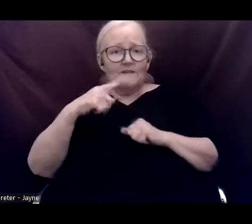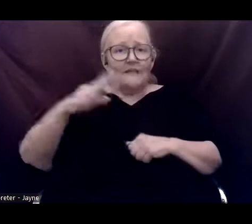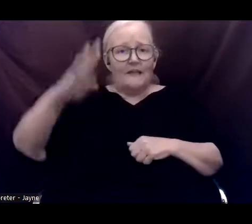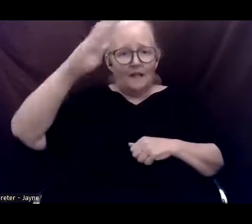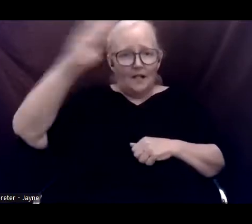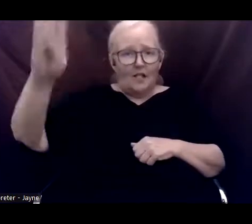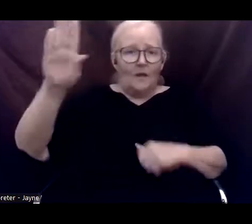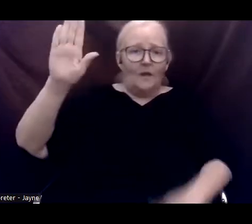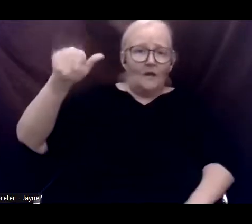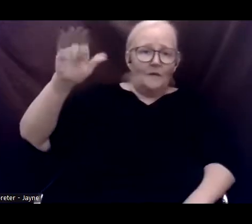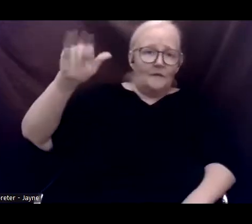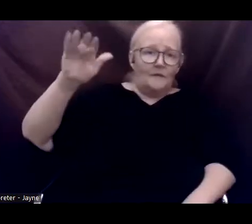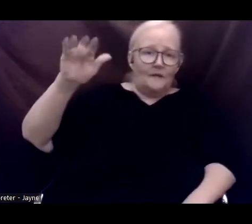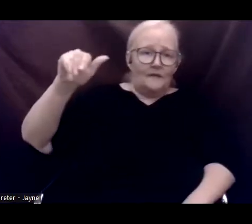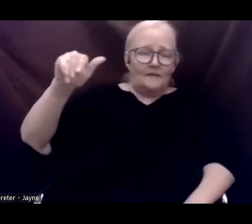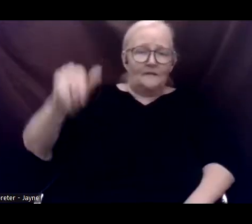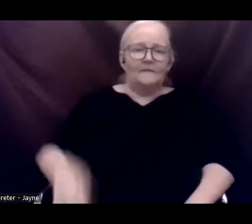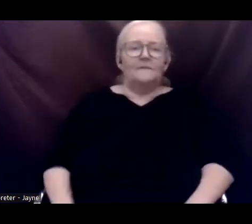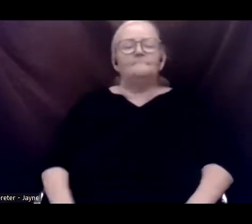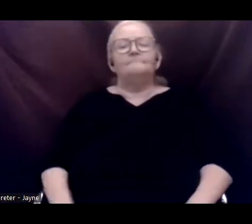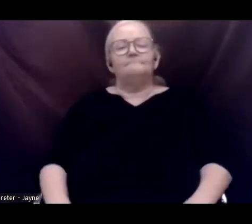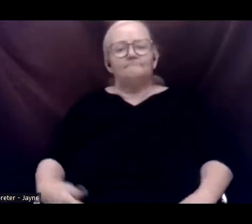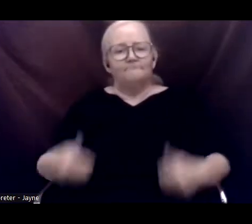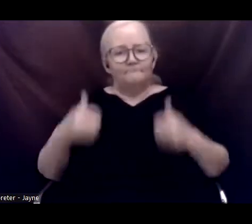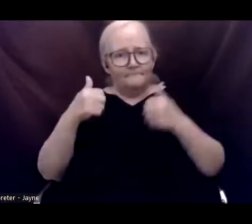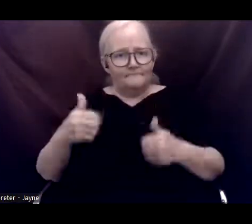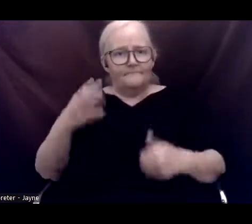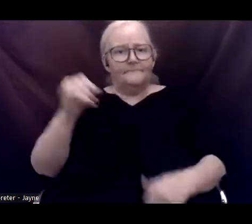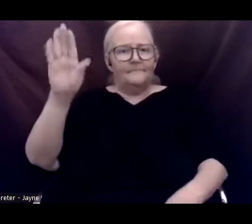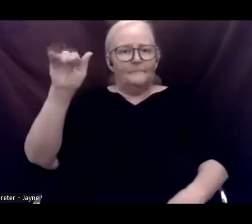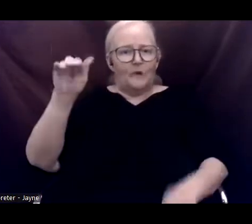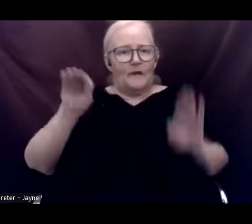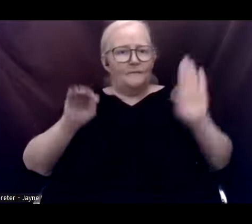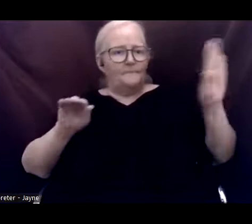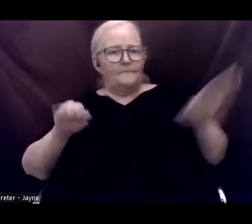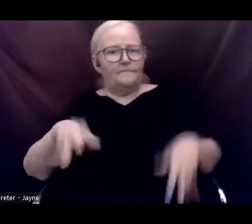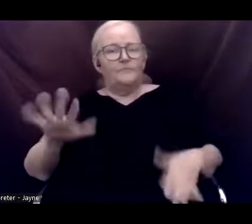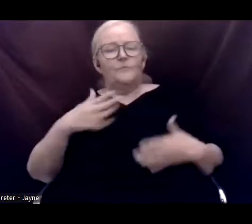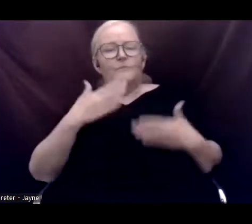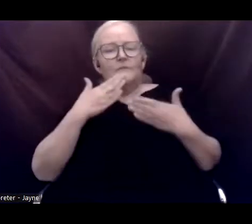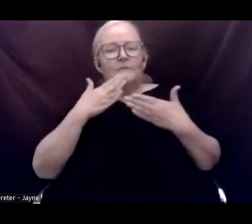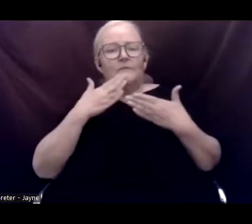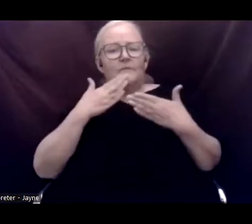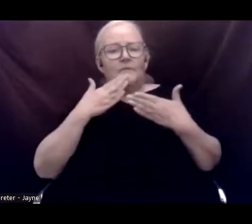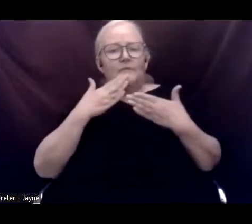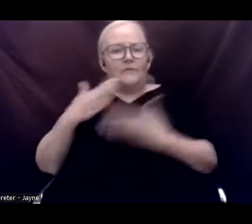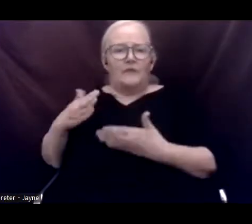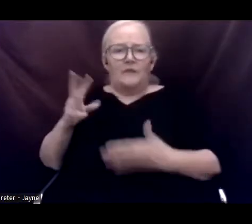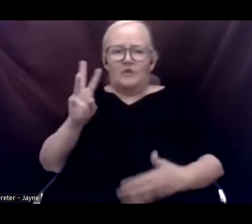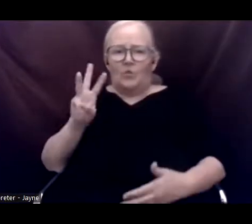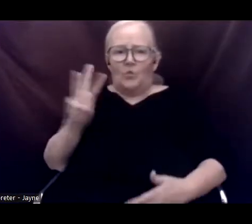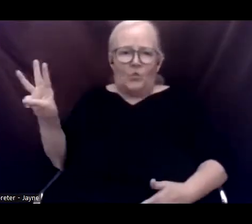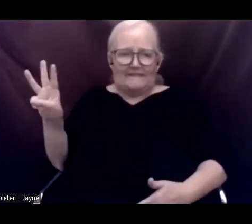farewell. Hail and farewell. Thanks to the water, thanks to the